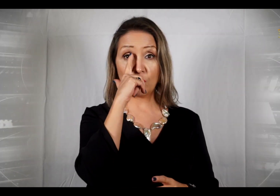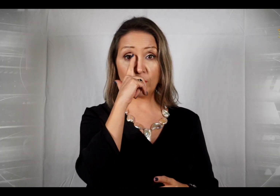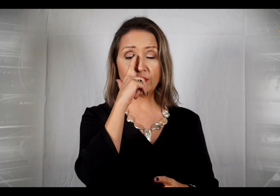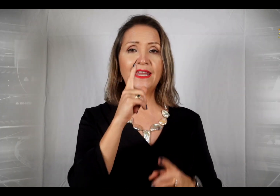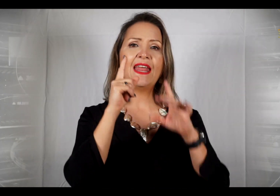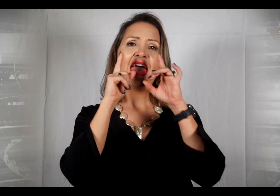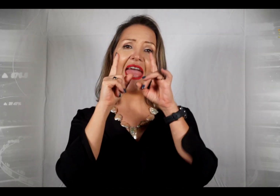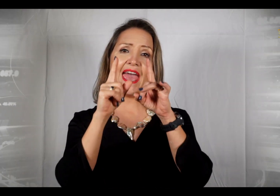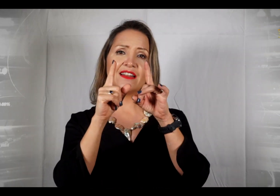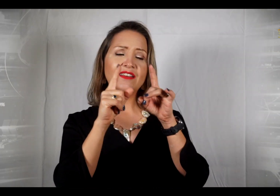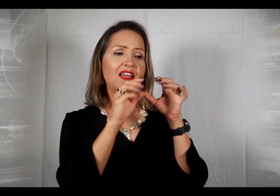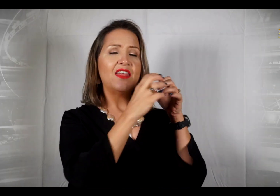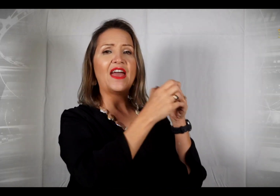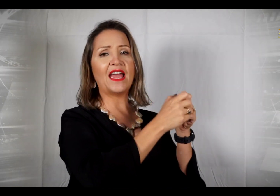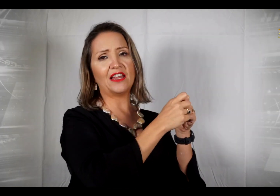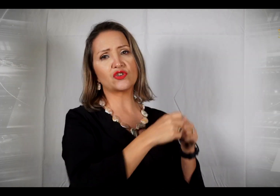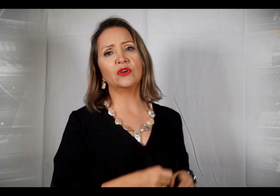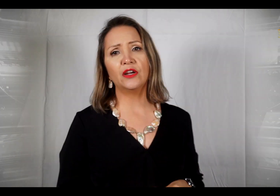always clean, and the eyelash curler too.